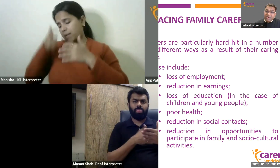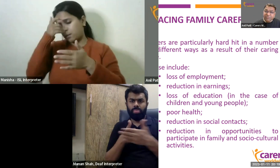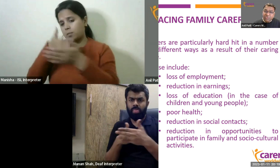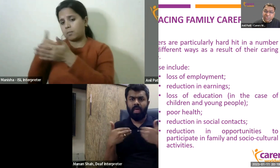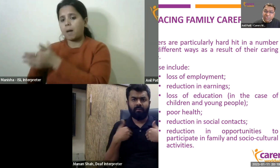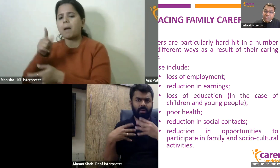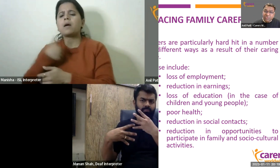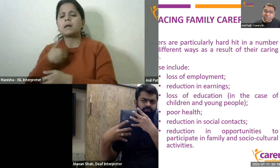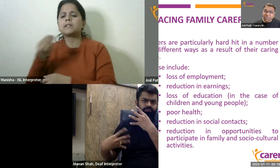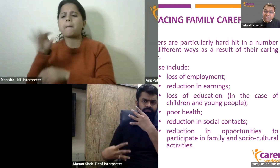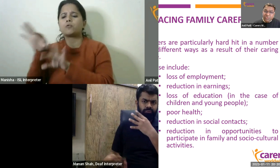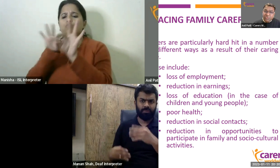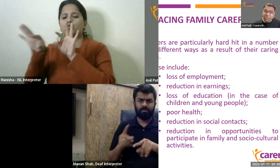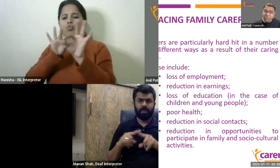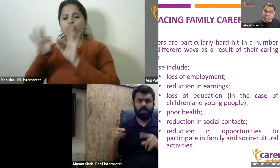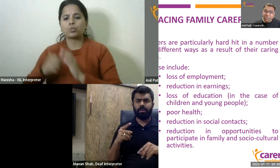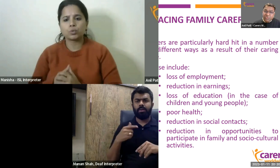picked up